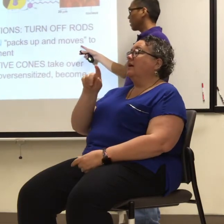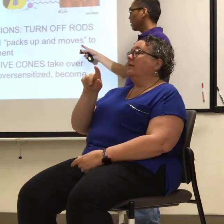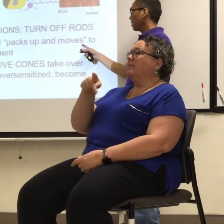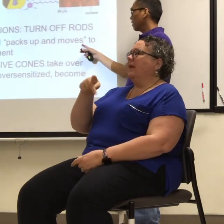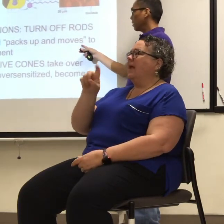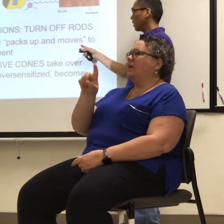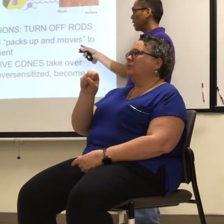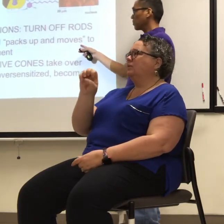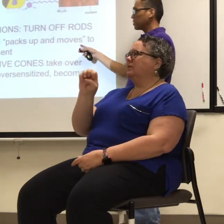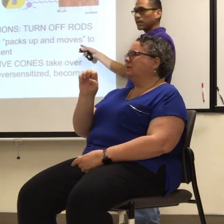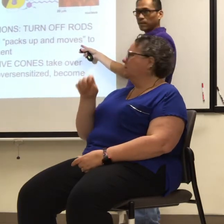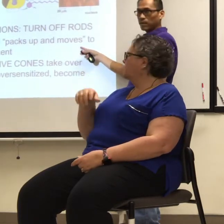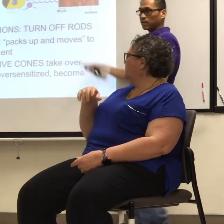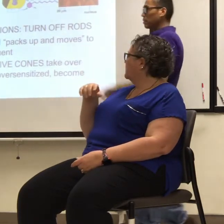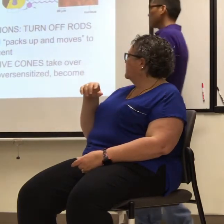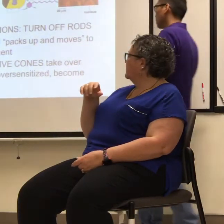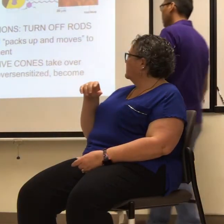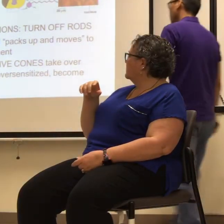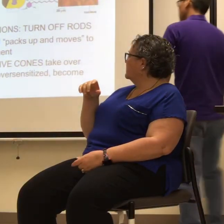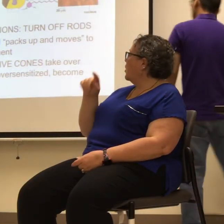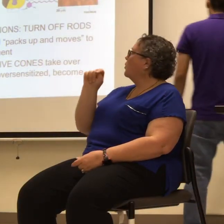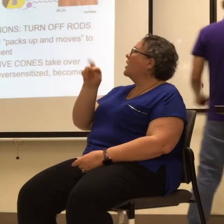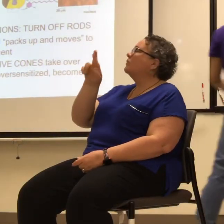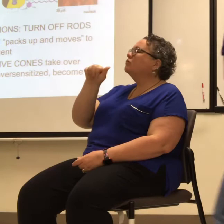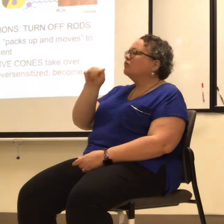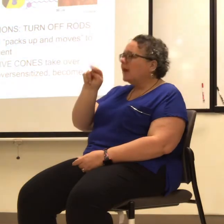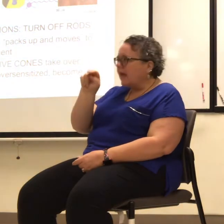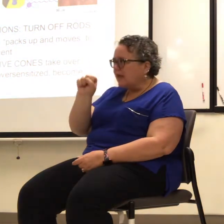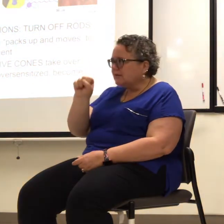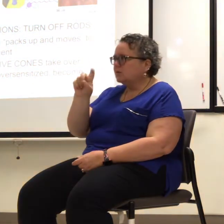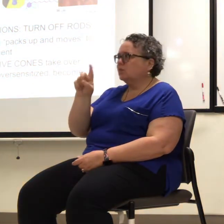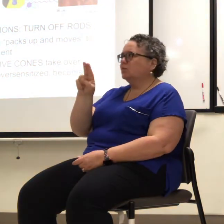it goes to the inner segment.